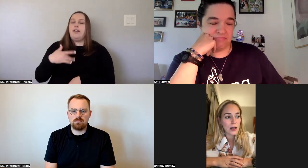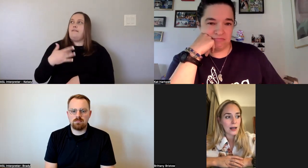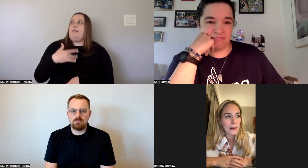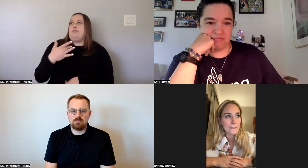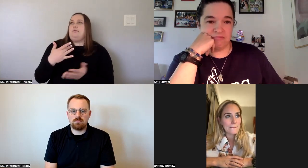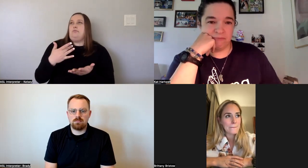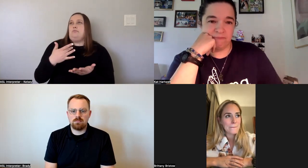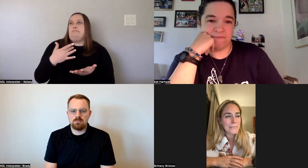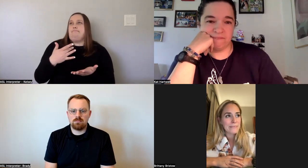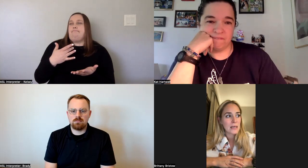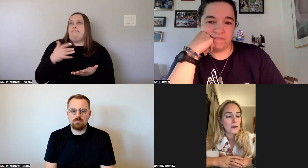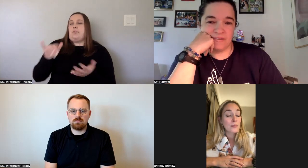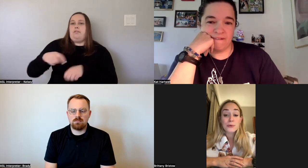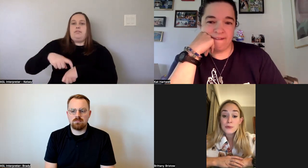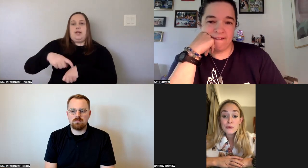to